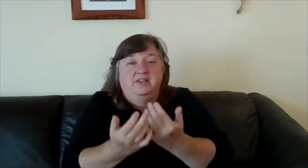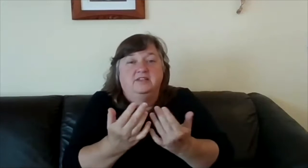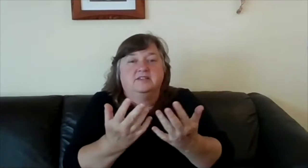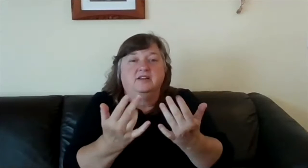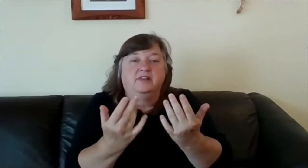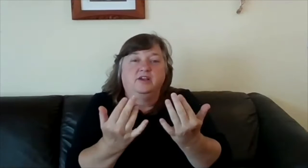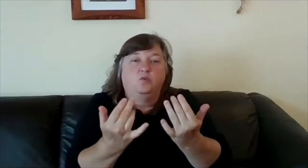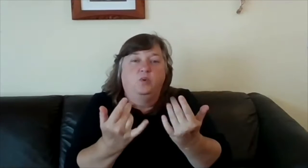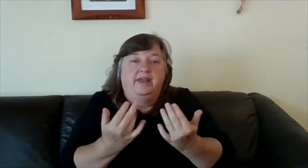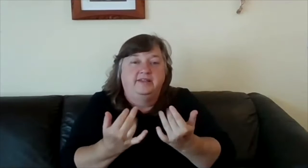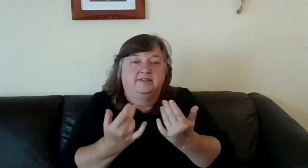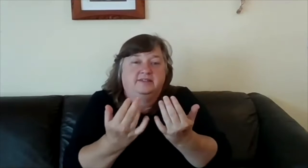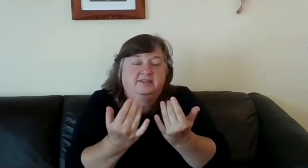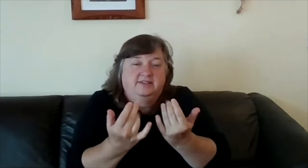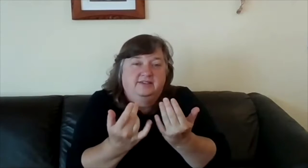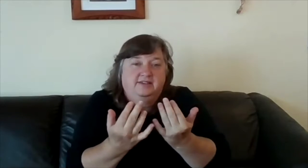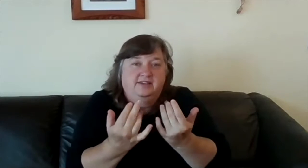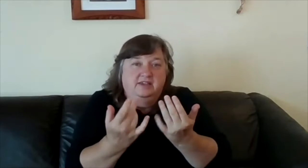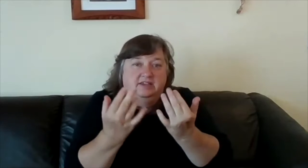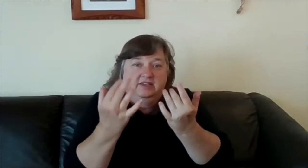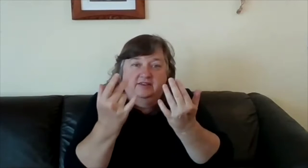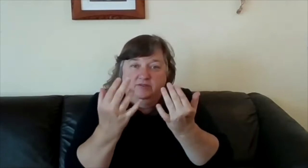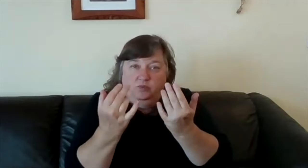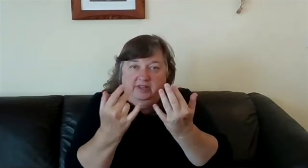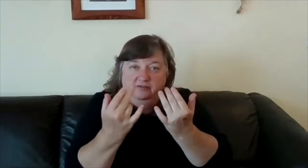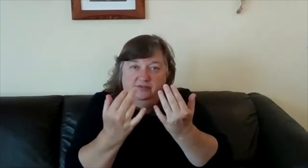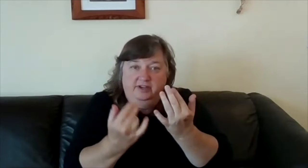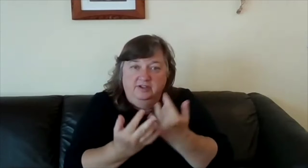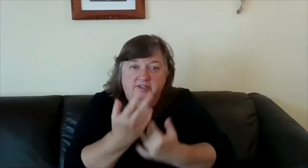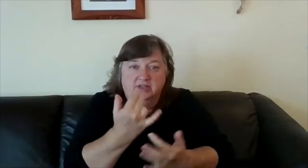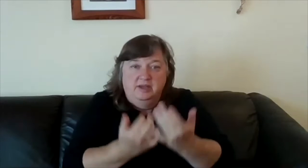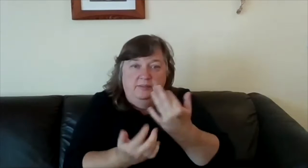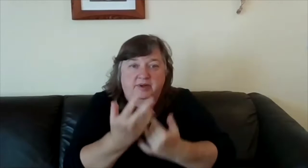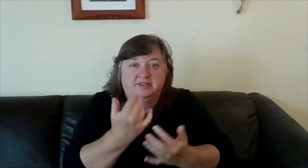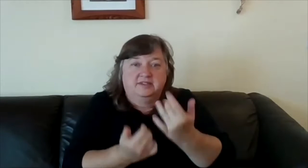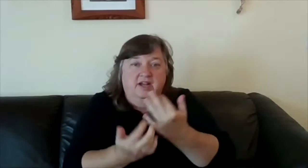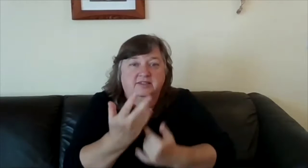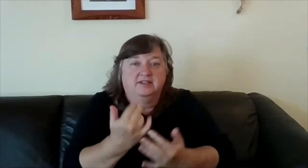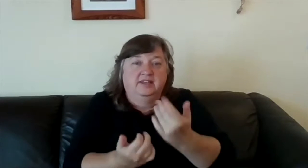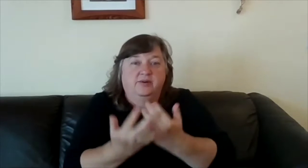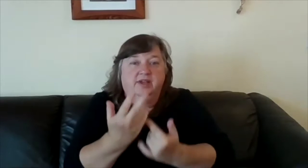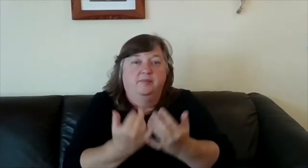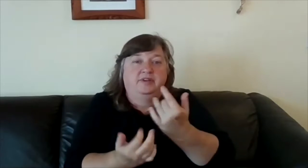it's kind of like weight. You have the wiggly fingers, but it's constantly going up and